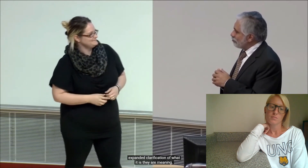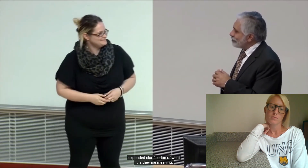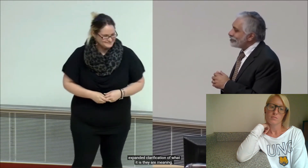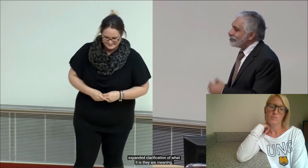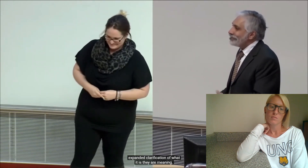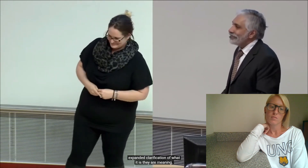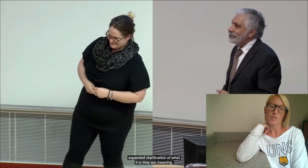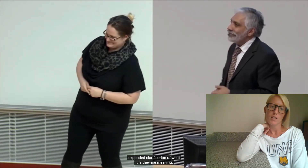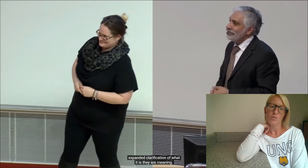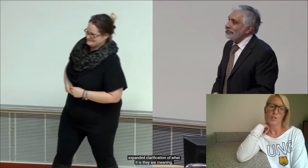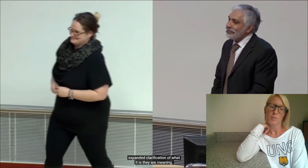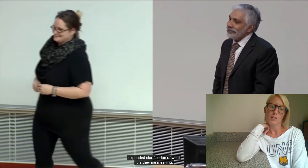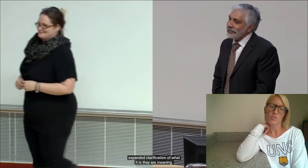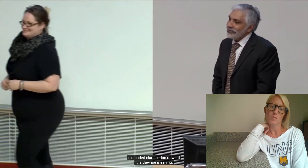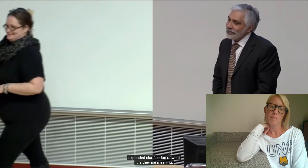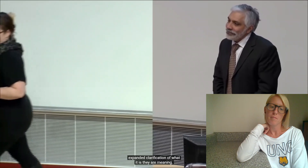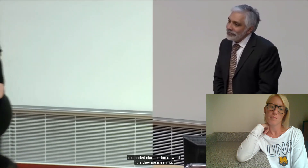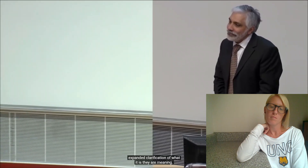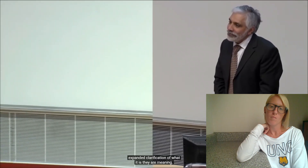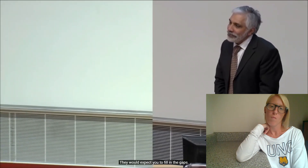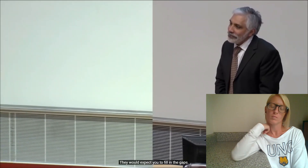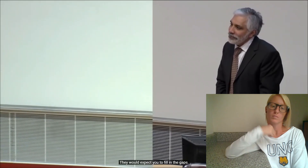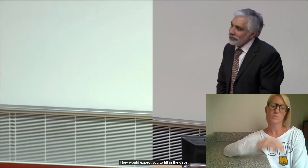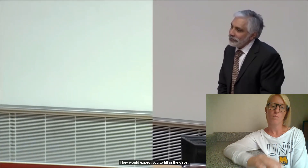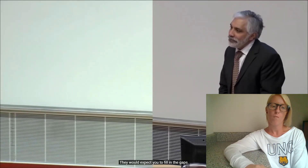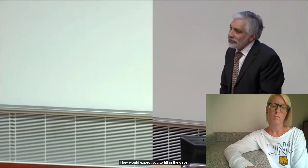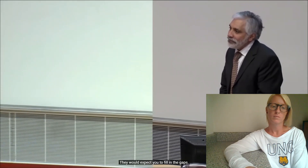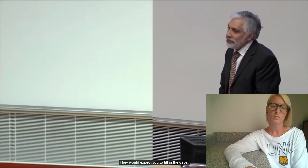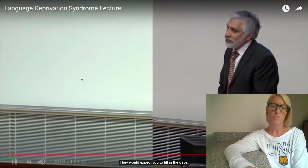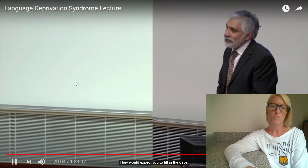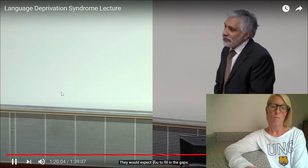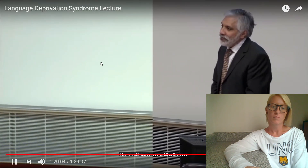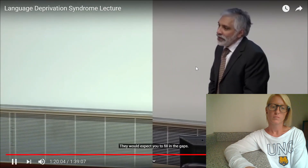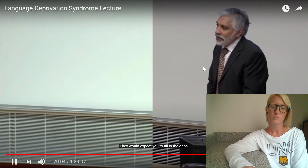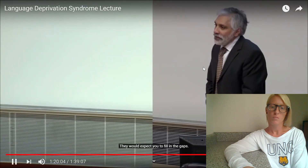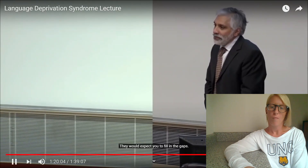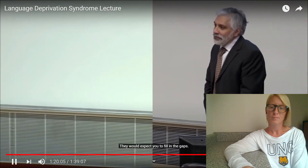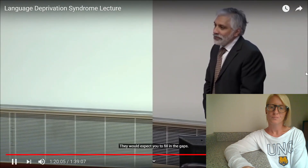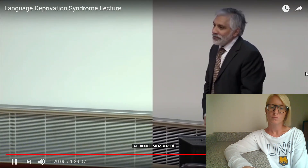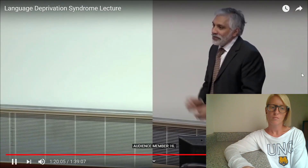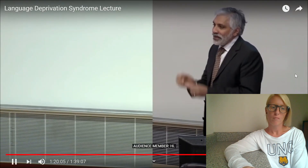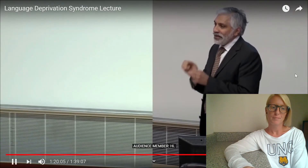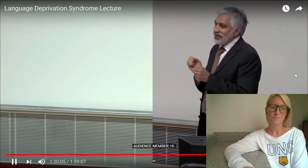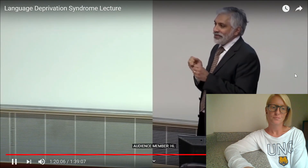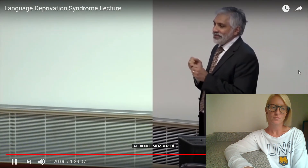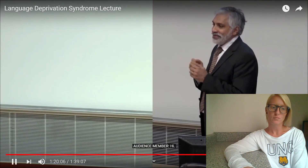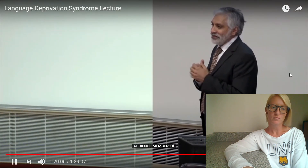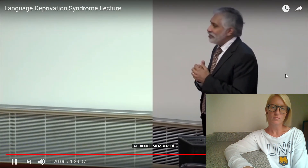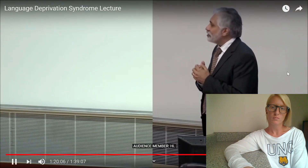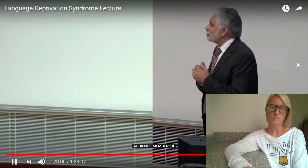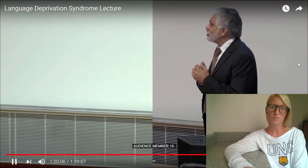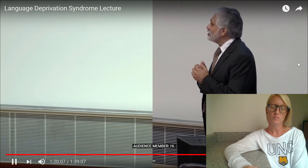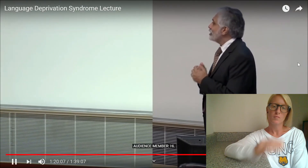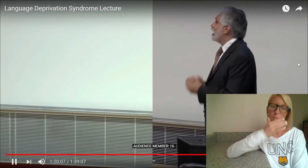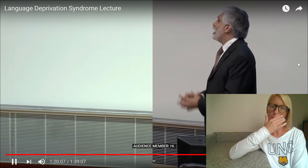expanded clarification of what it is they're meaning. They would expect you to fill in the gaps.